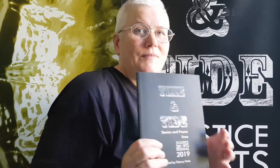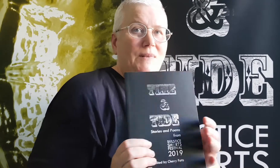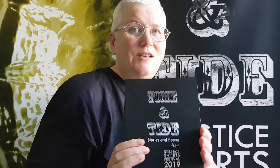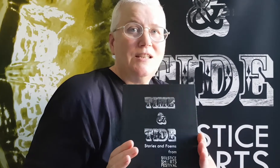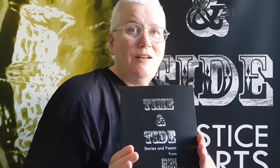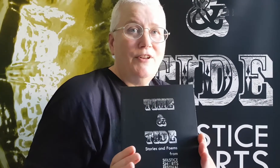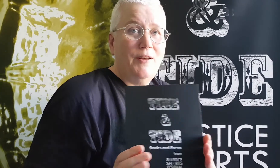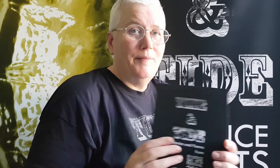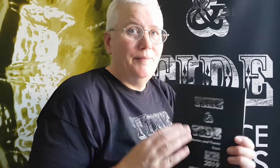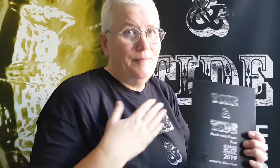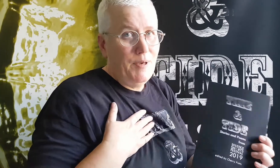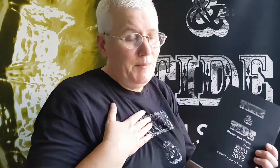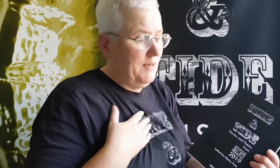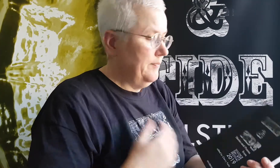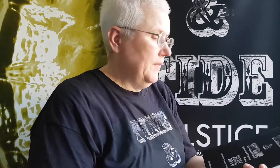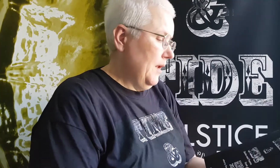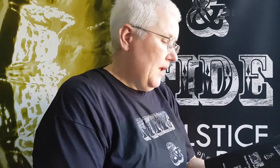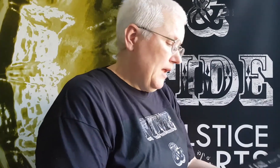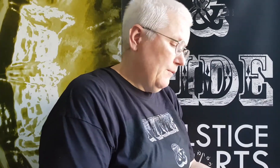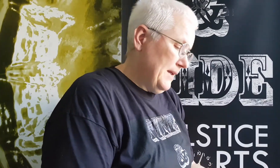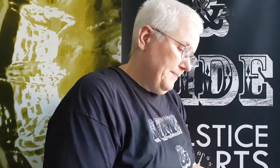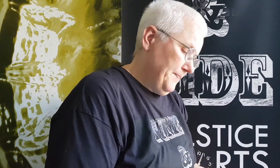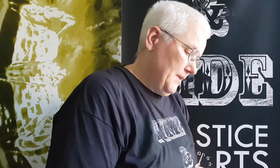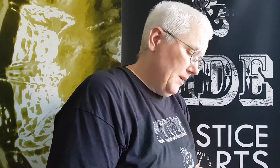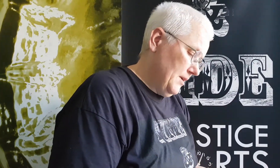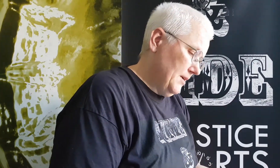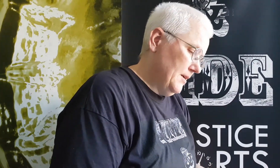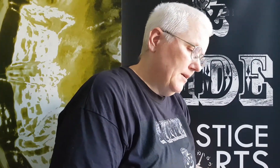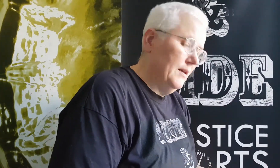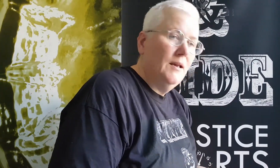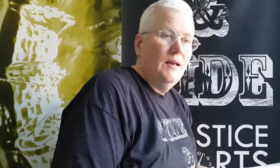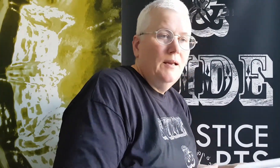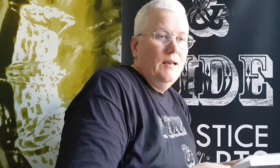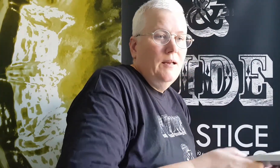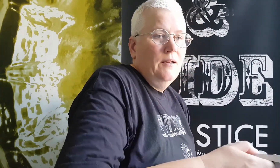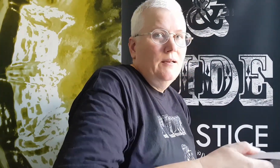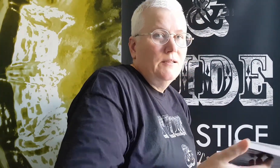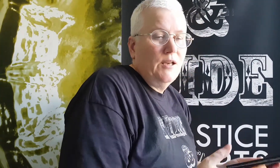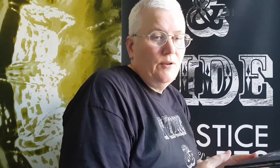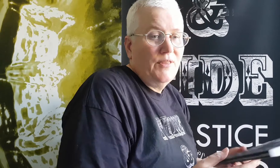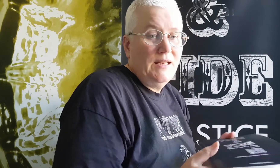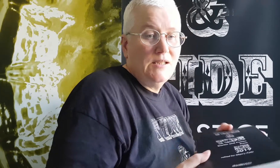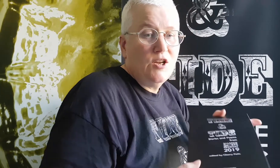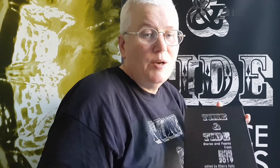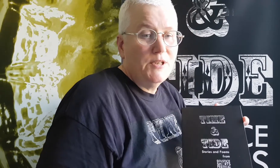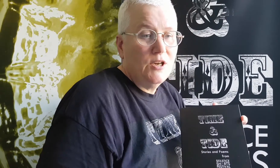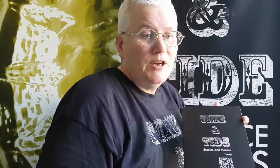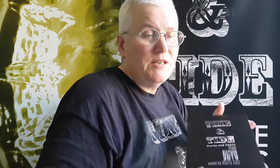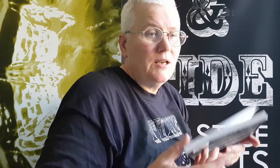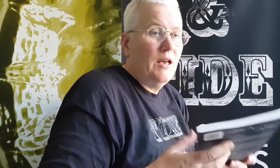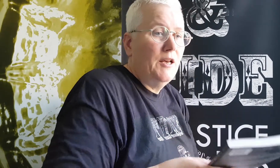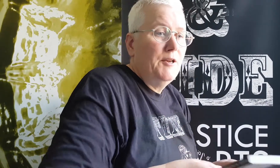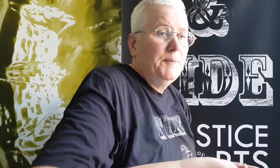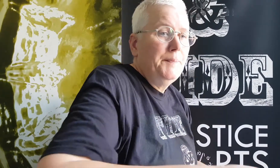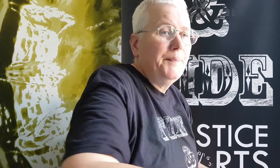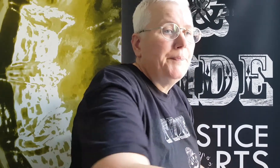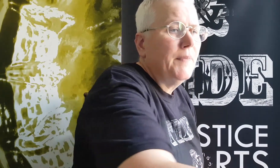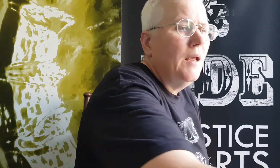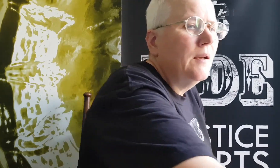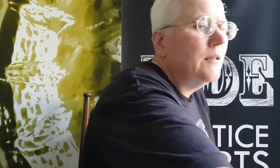Nice cover by me. Anyway, so that is Time and Tide. this might be